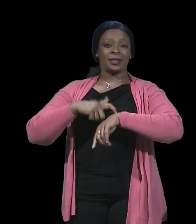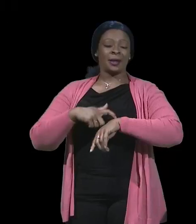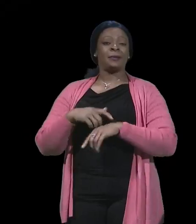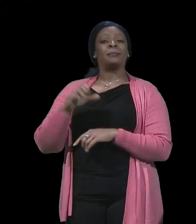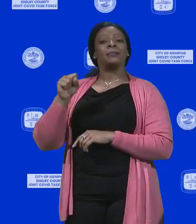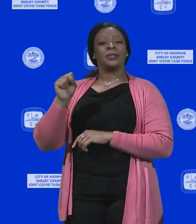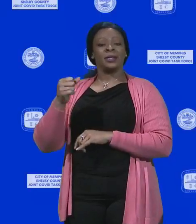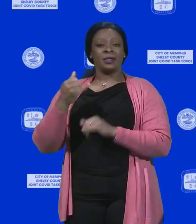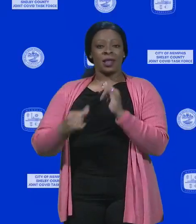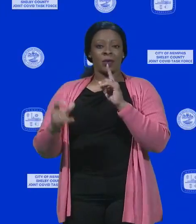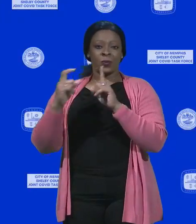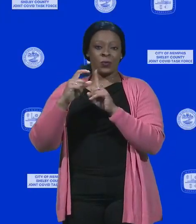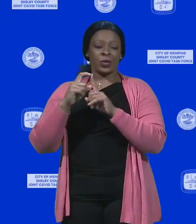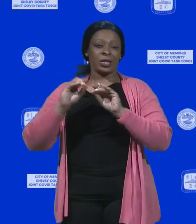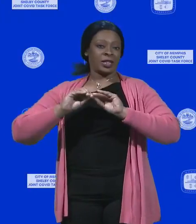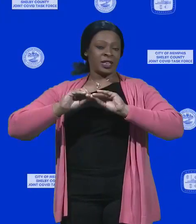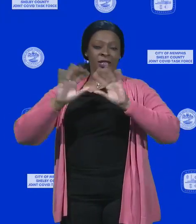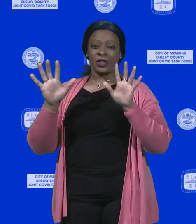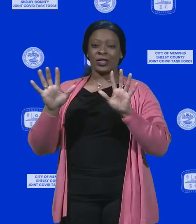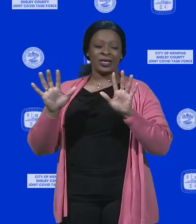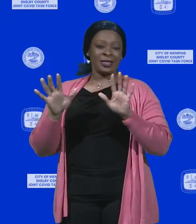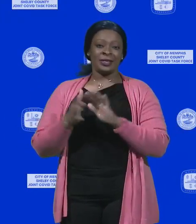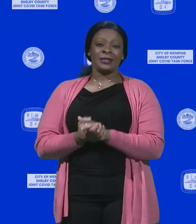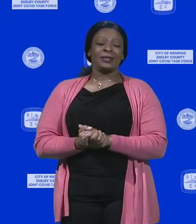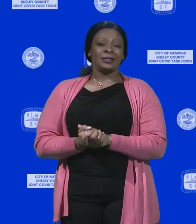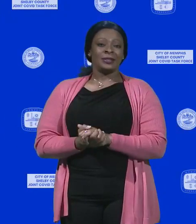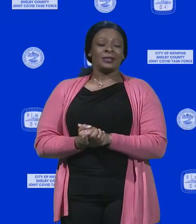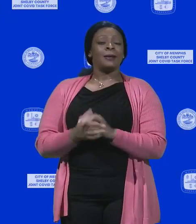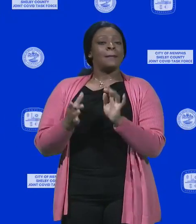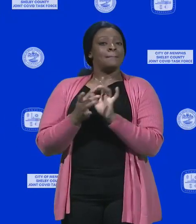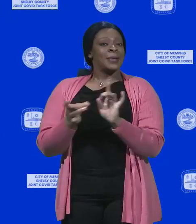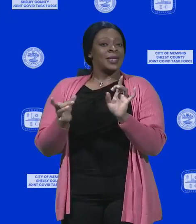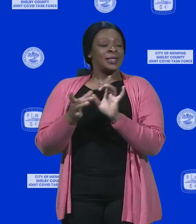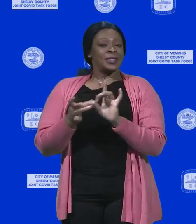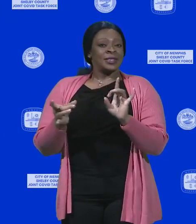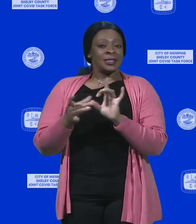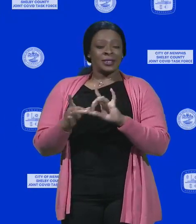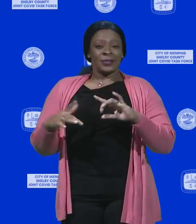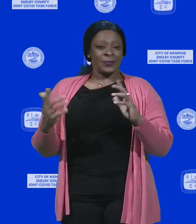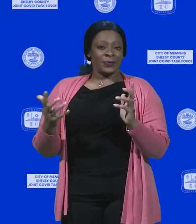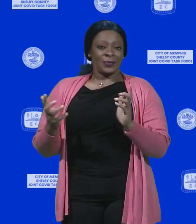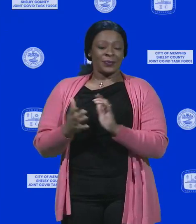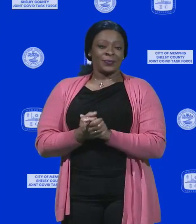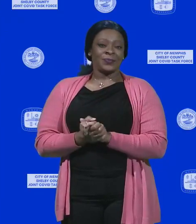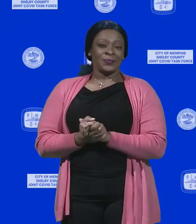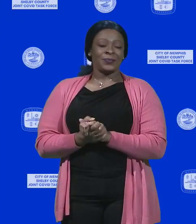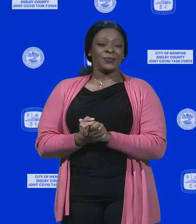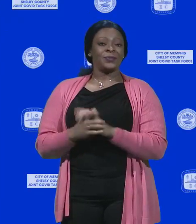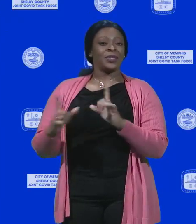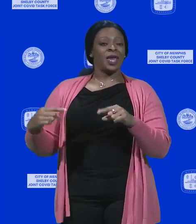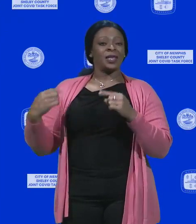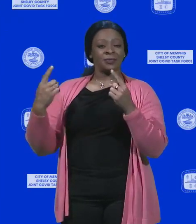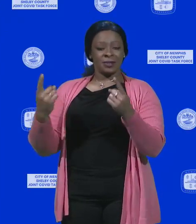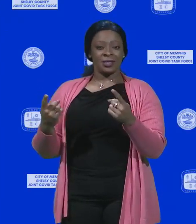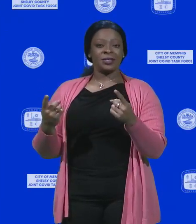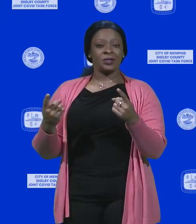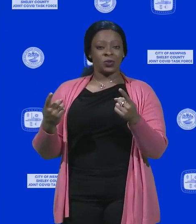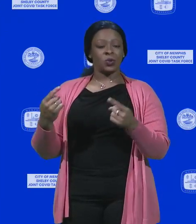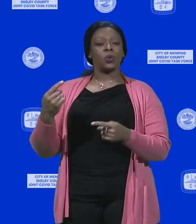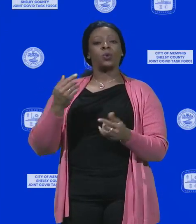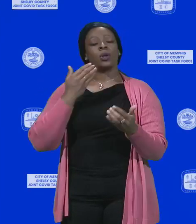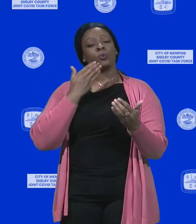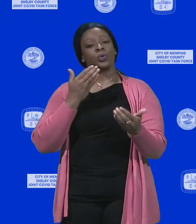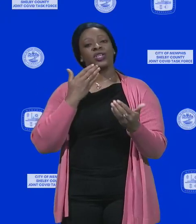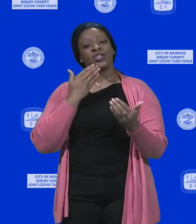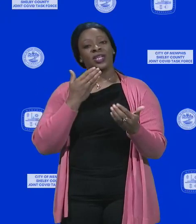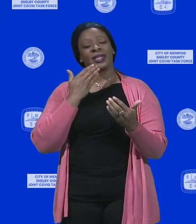So clearly, our message here today is that, as it has been, we would